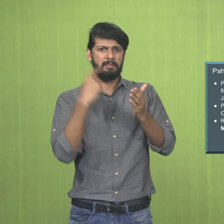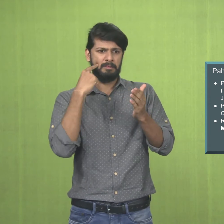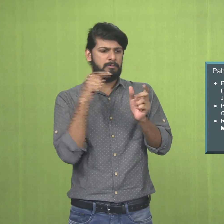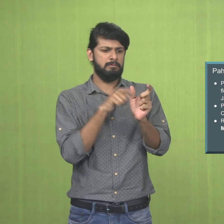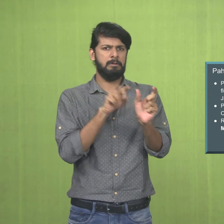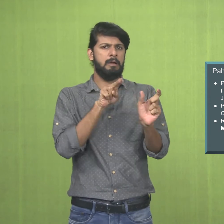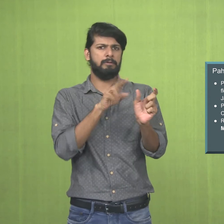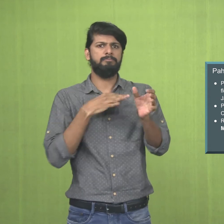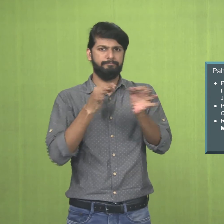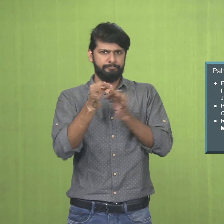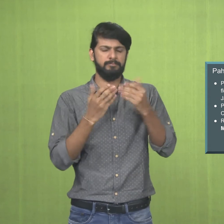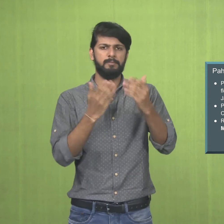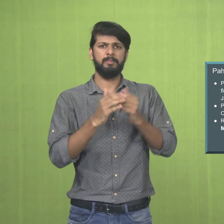Pahari painting background.